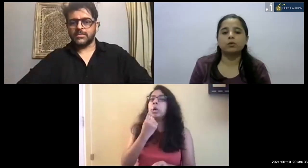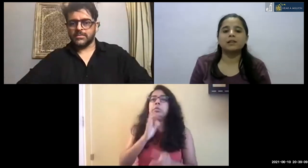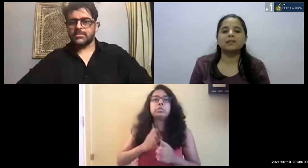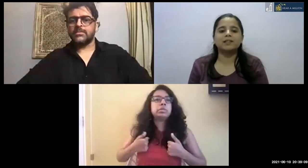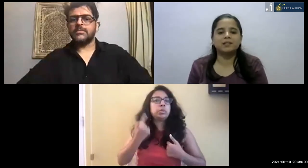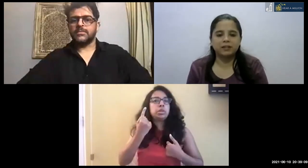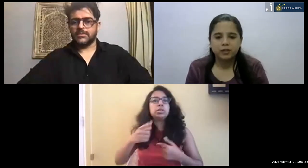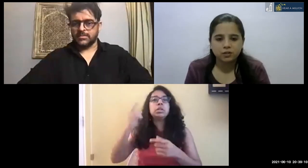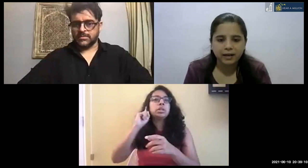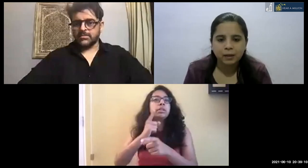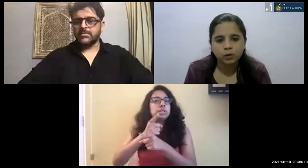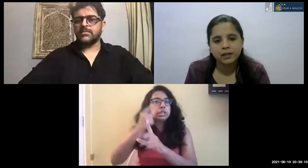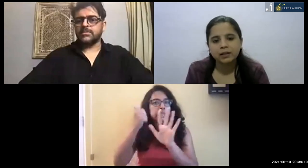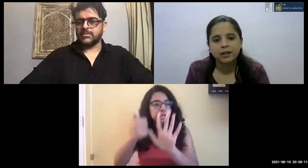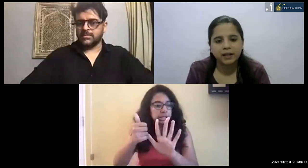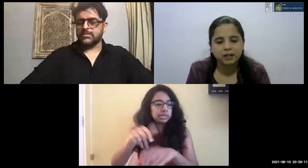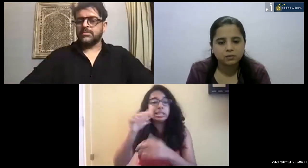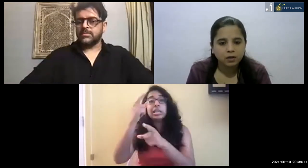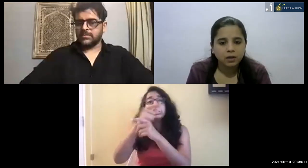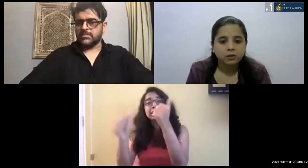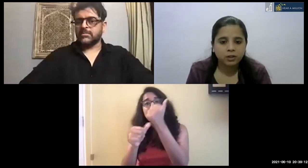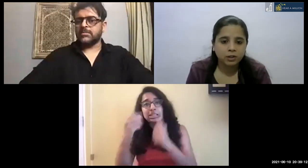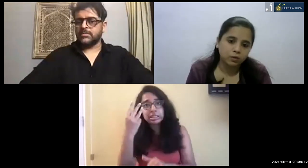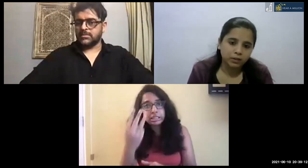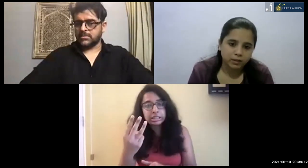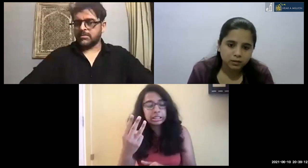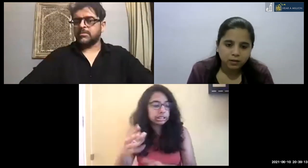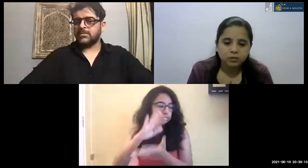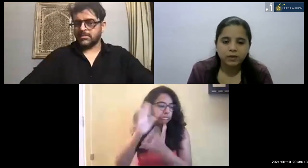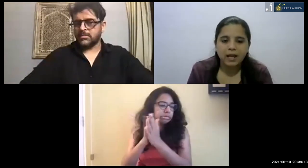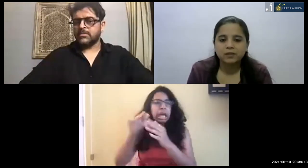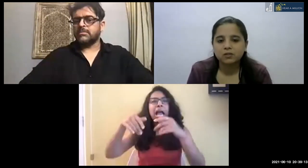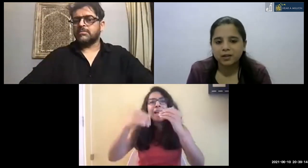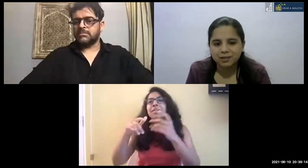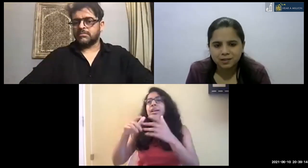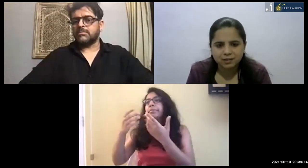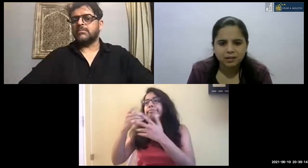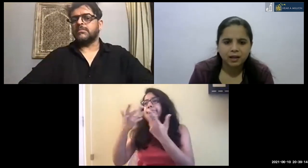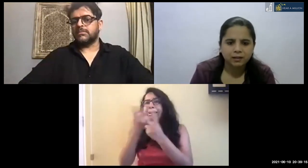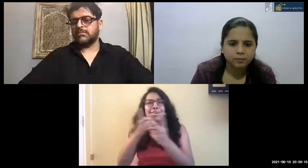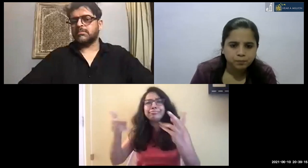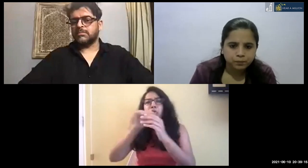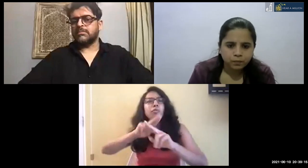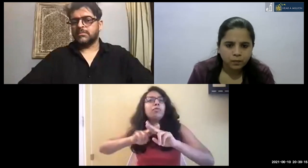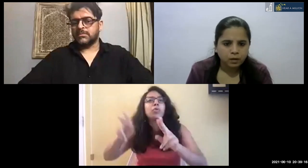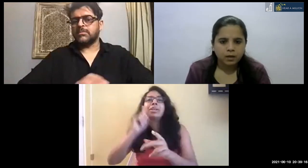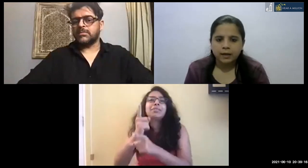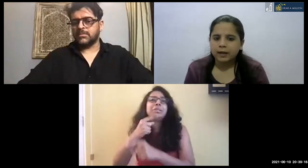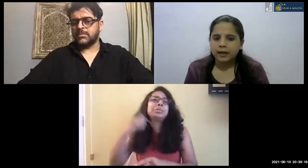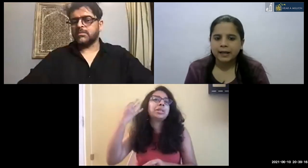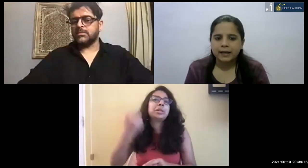we have total 6 deaf teachers, and I'm only the hearing teacher over there. So we have the 3 assistants, and